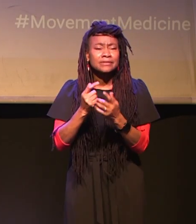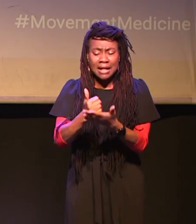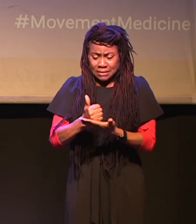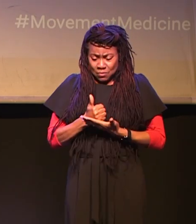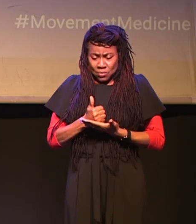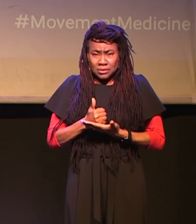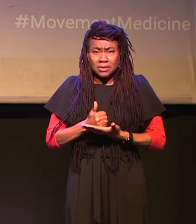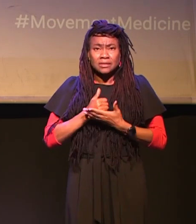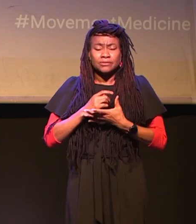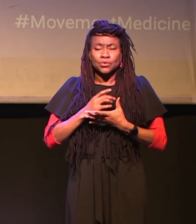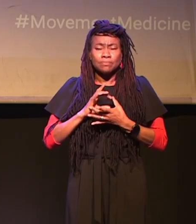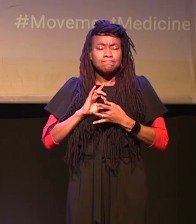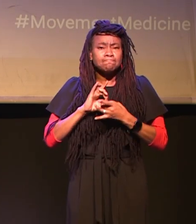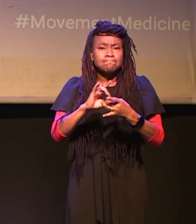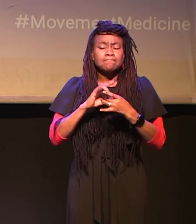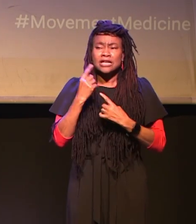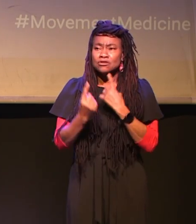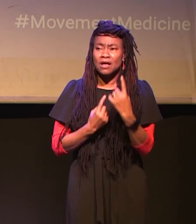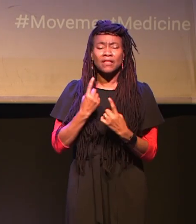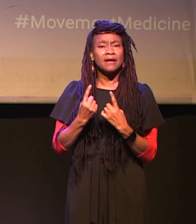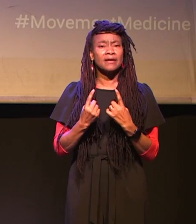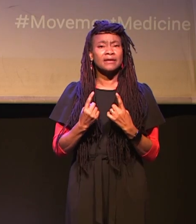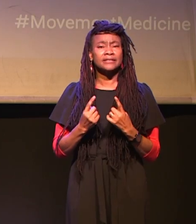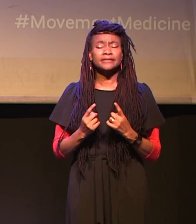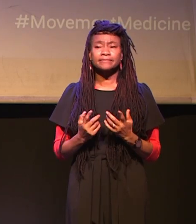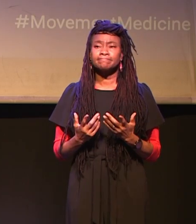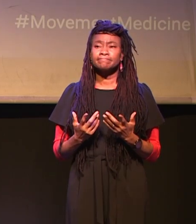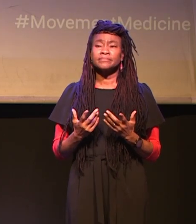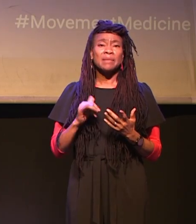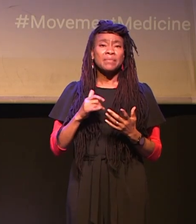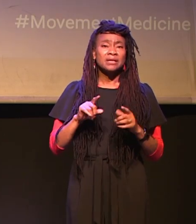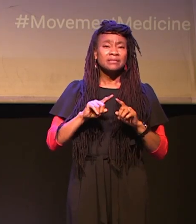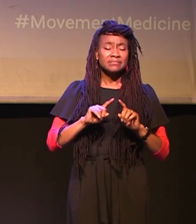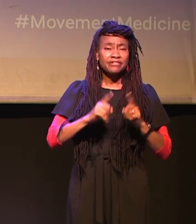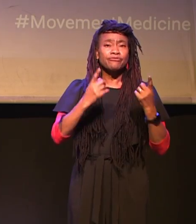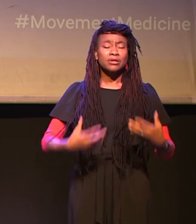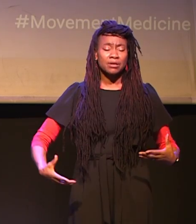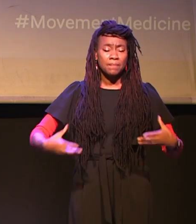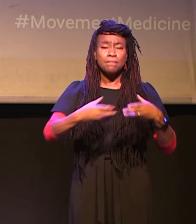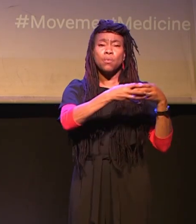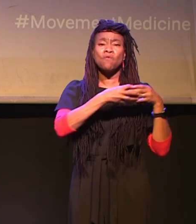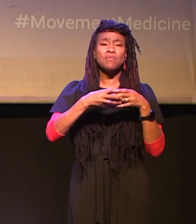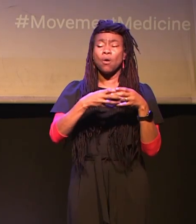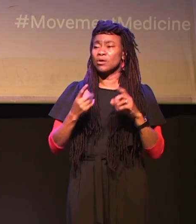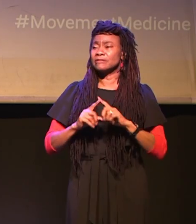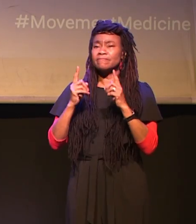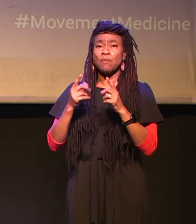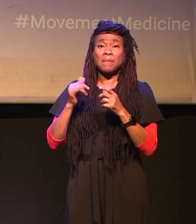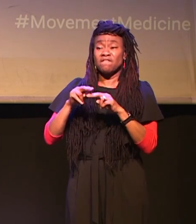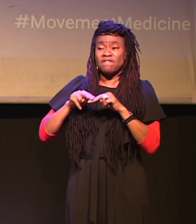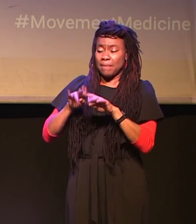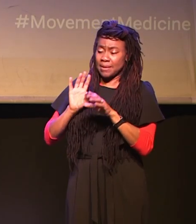right relationship with each other and our movements or families. Like for me, I'm just like, if